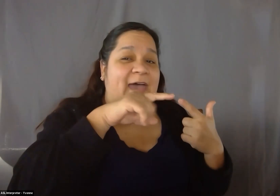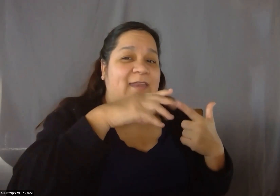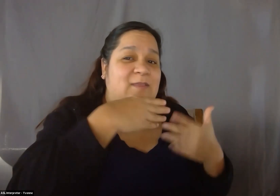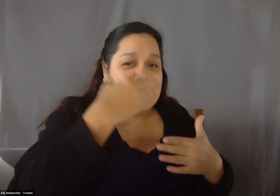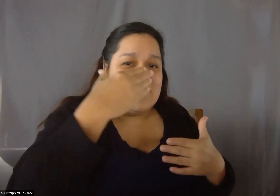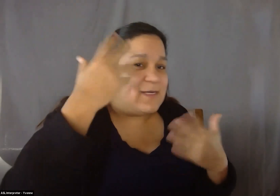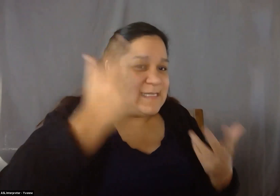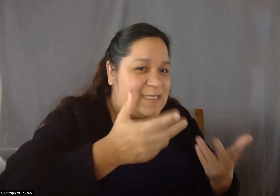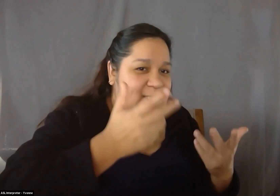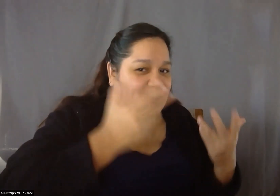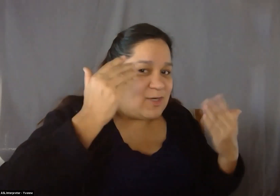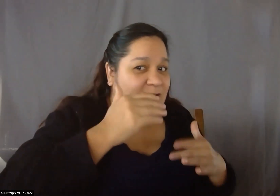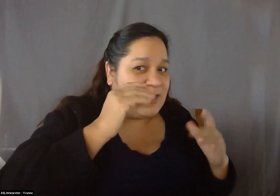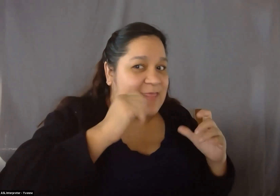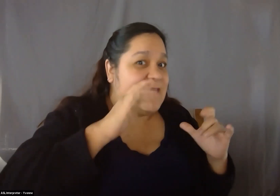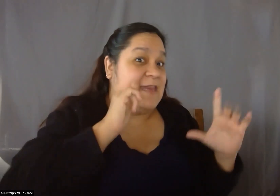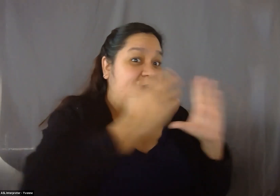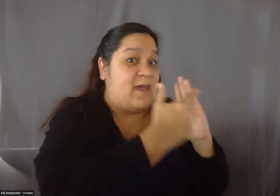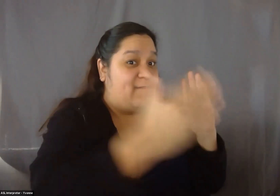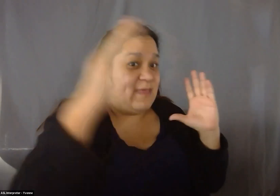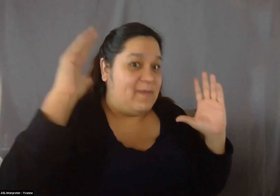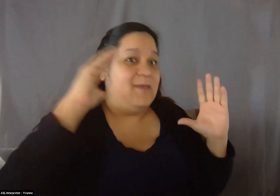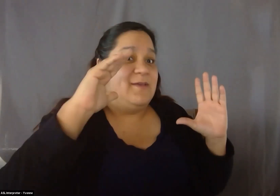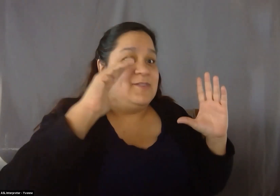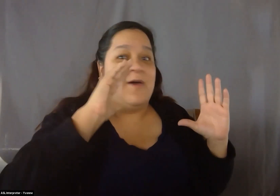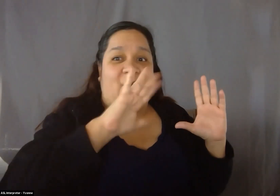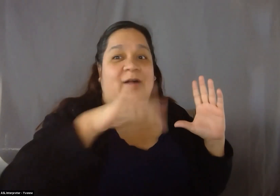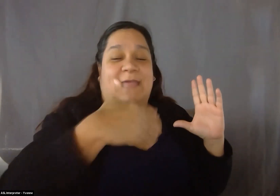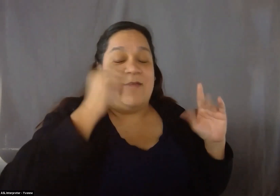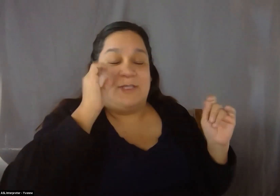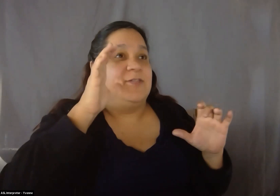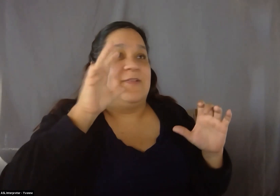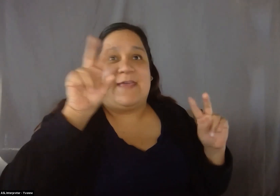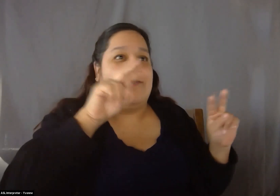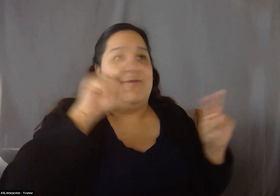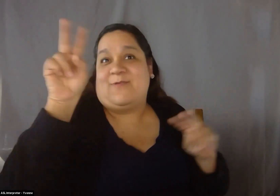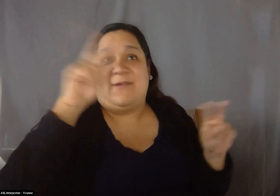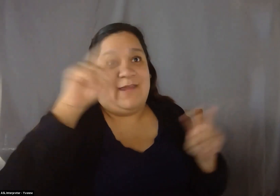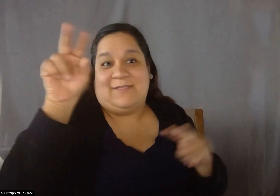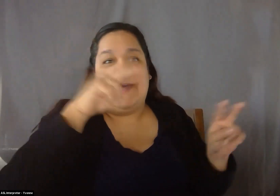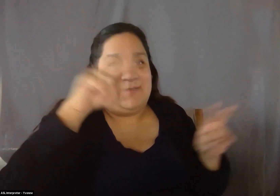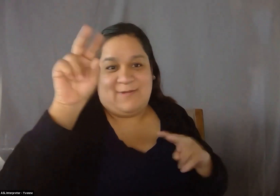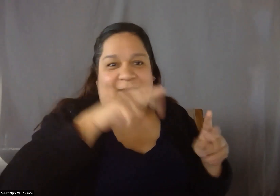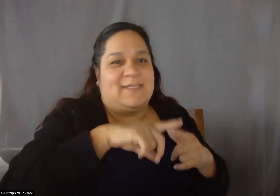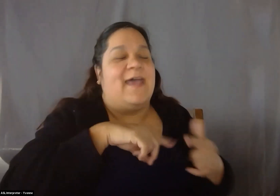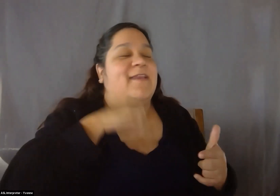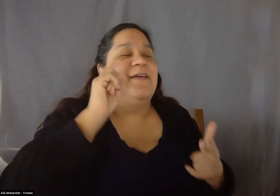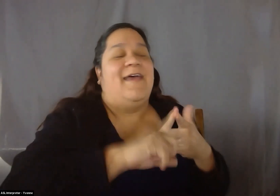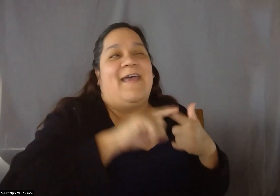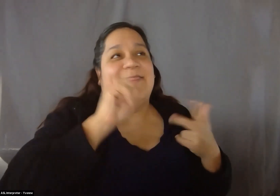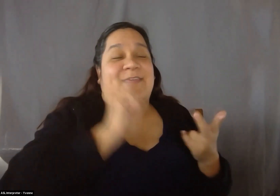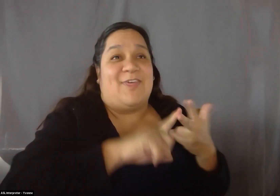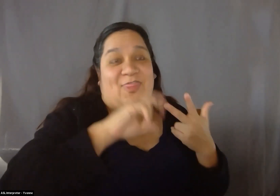And then and the windows aren't tinted or dark or anything, and I didn't cover them. So all night I was also like, what's going on outside? What's going on